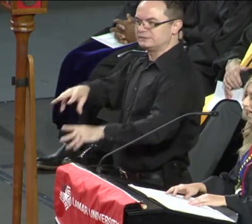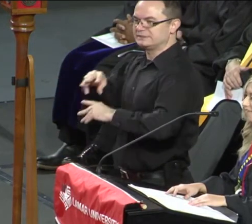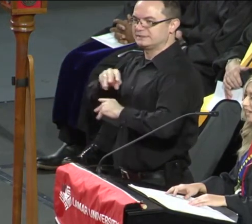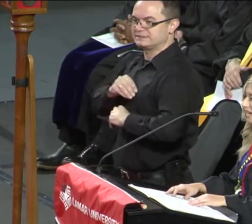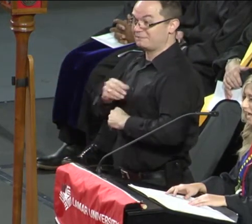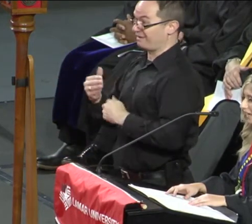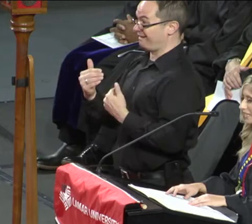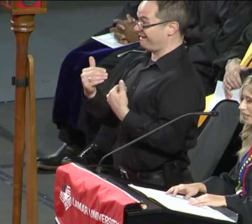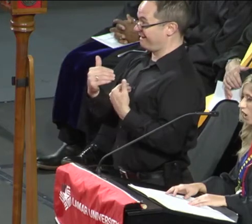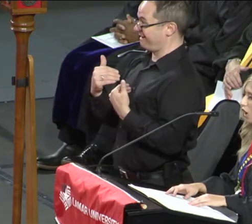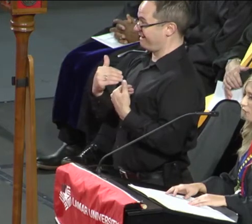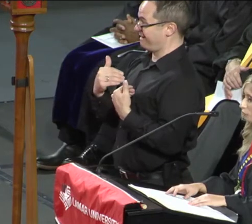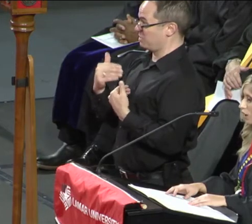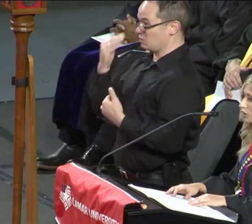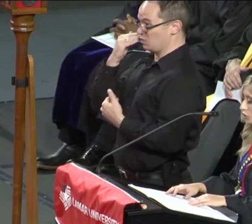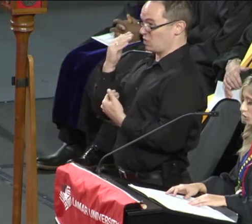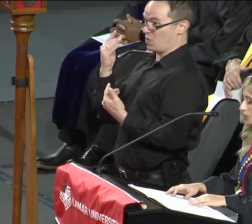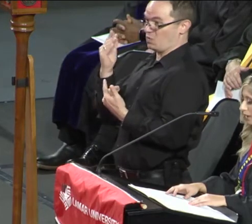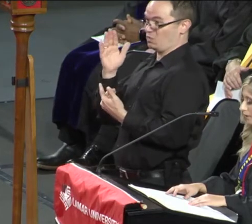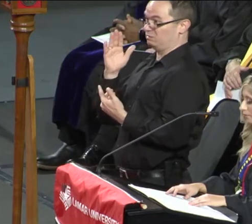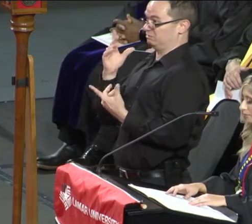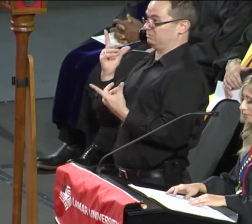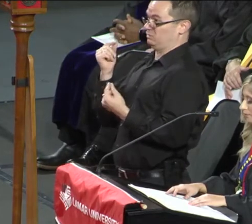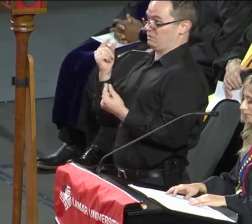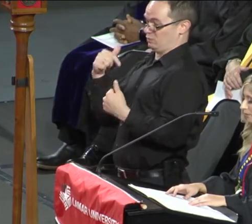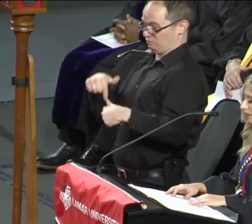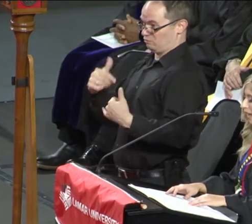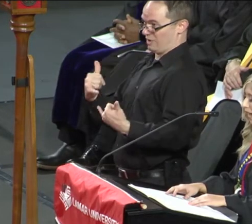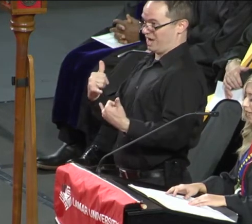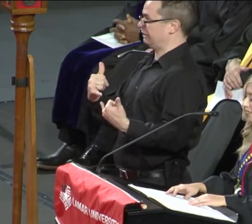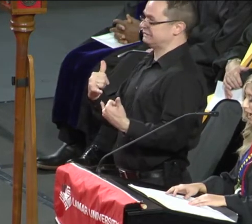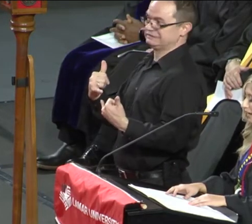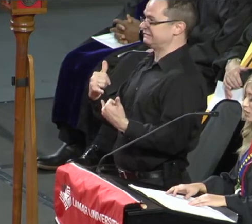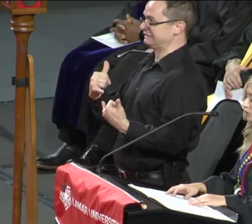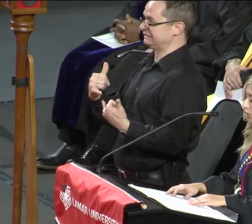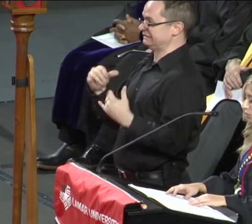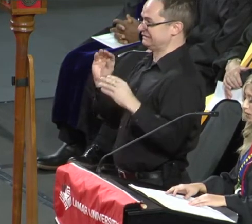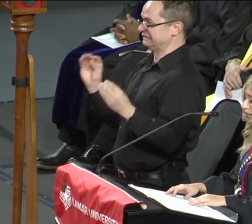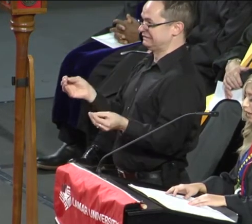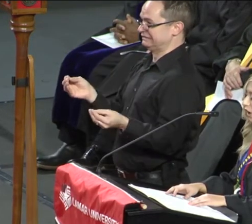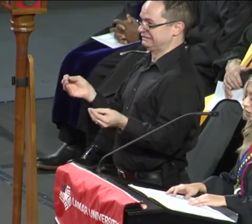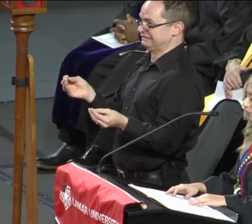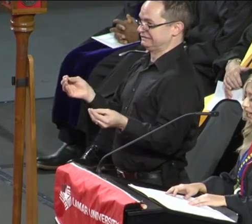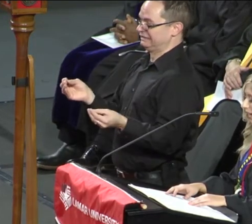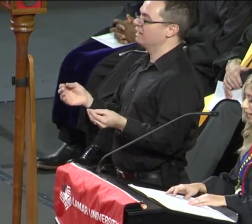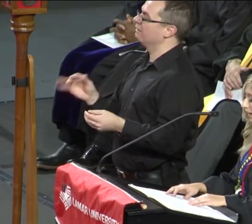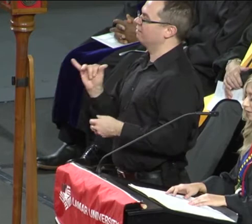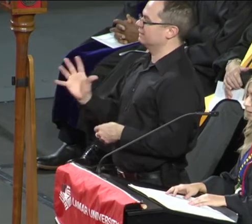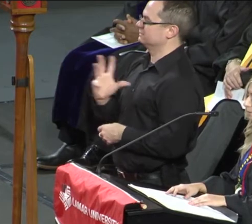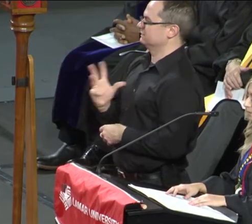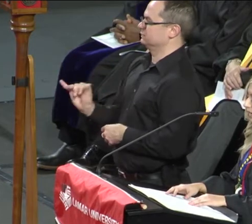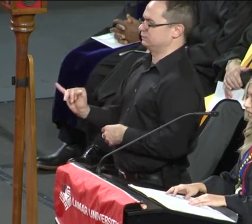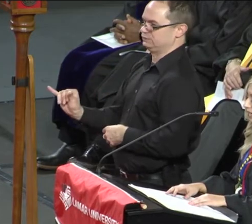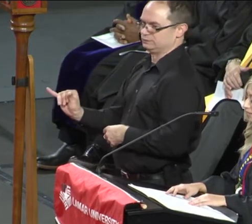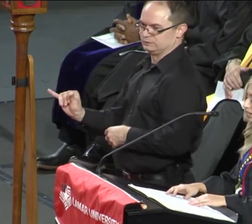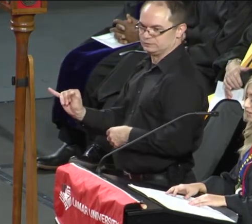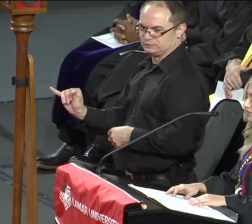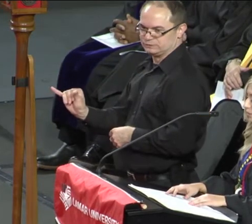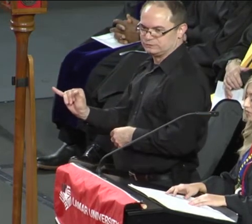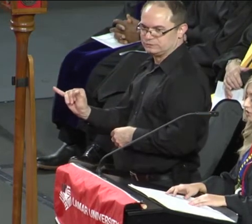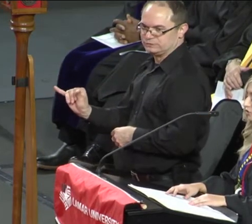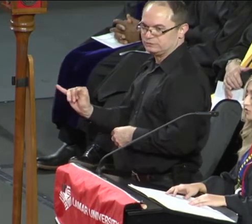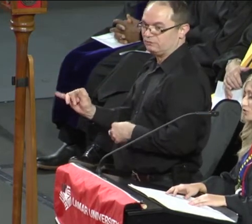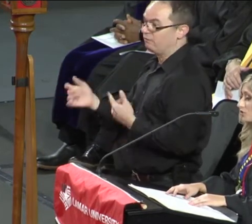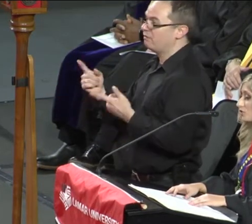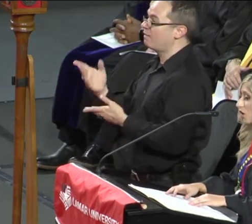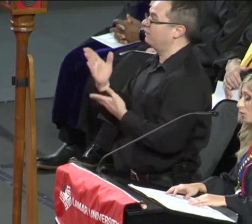may not have any idea of what you're doing. And that is totally okay. Even if